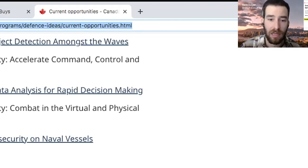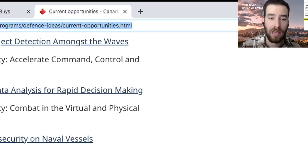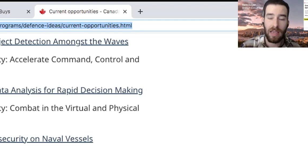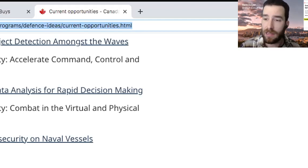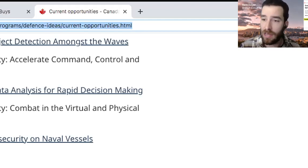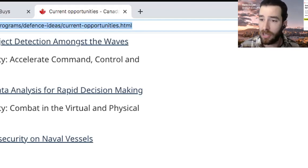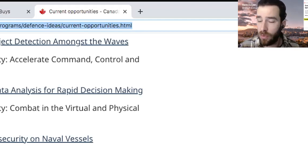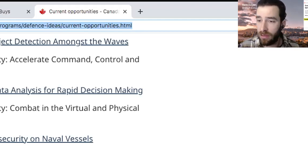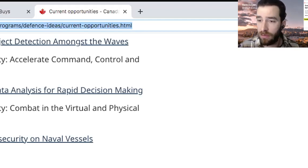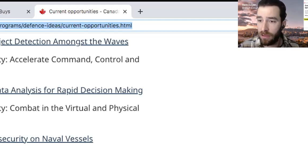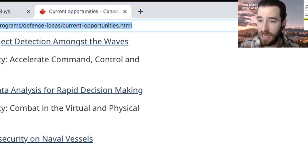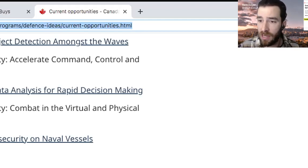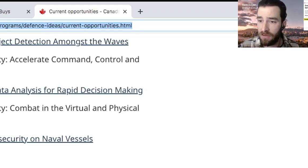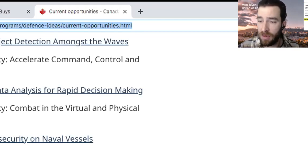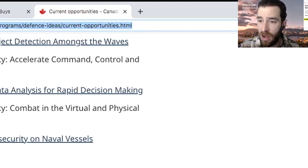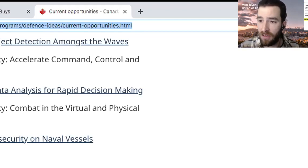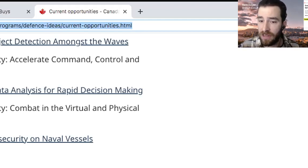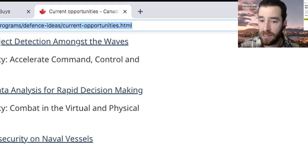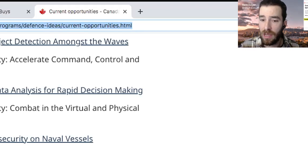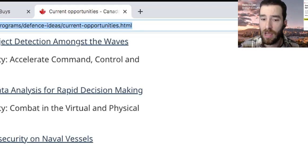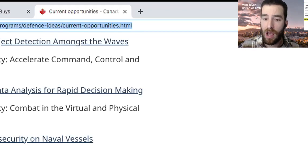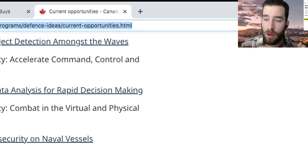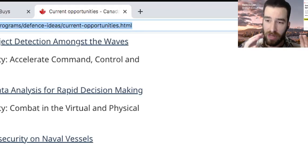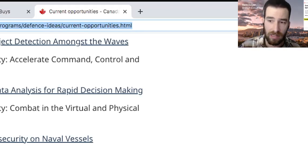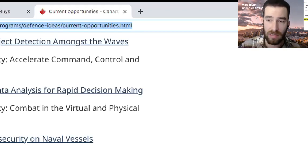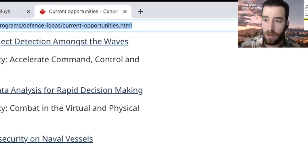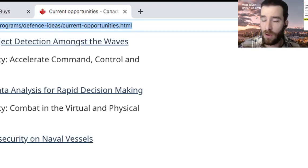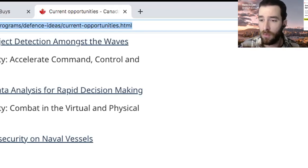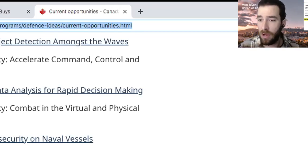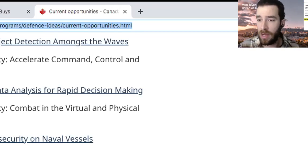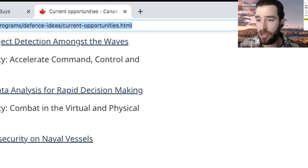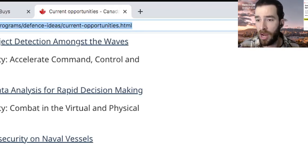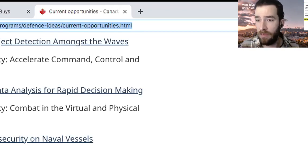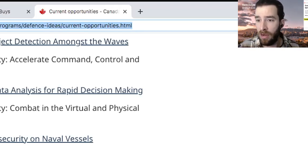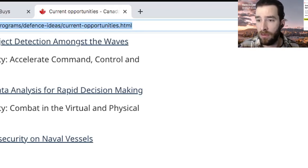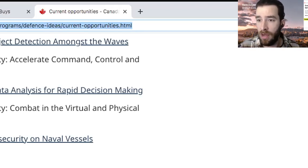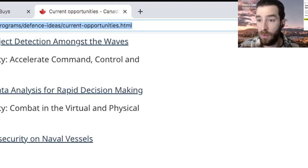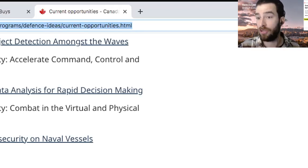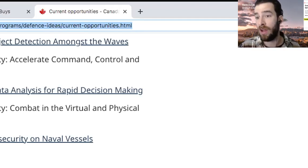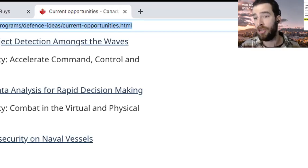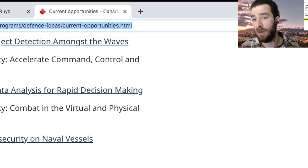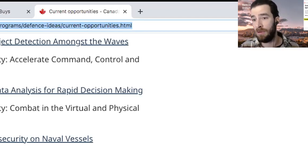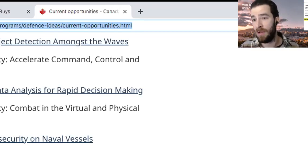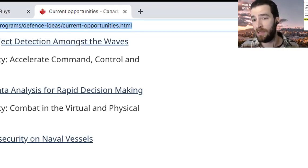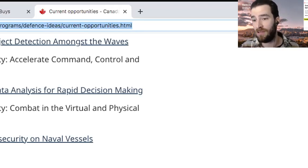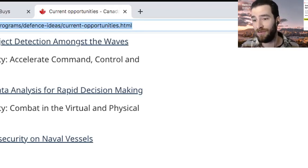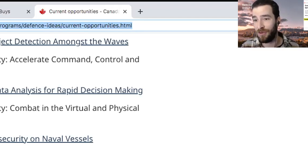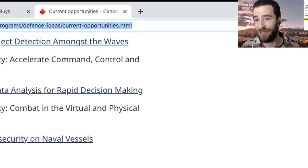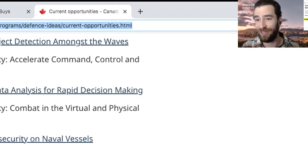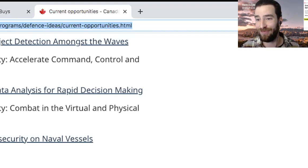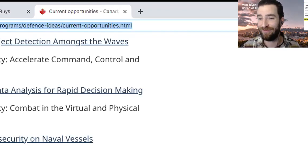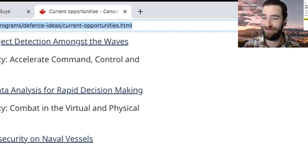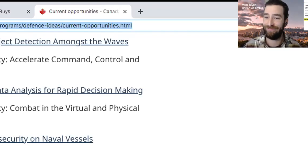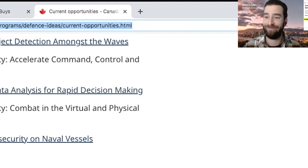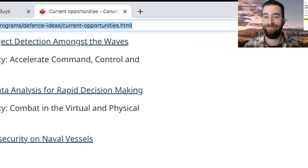please get in touch with myself or my office. We can sit down one-on-one and chat about what strategy might be best for your